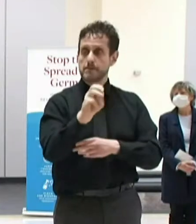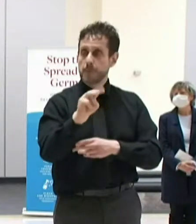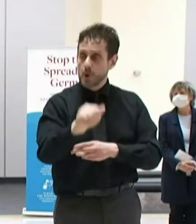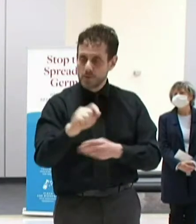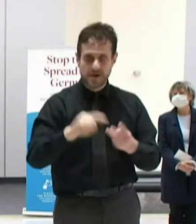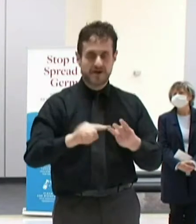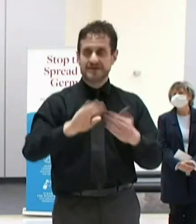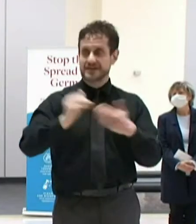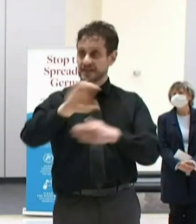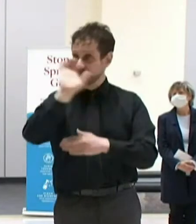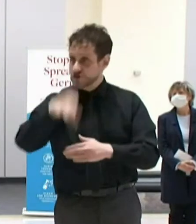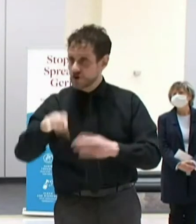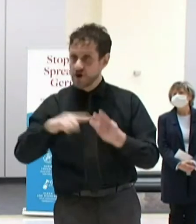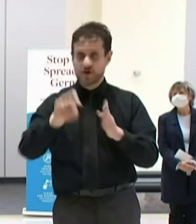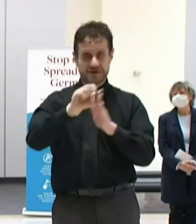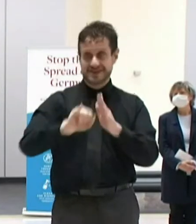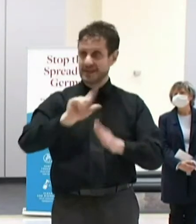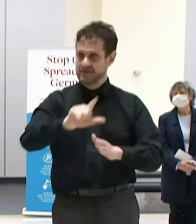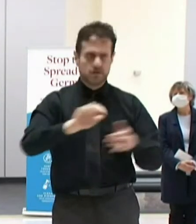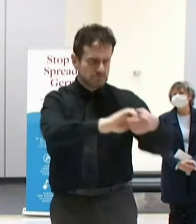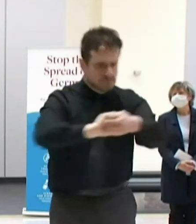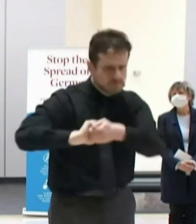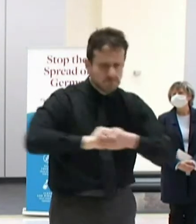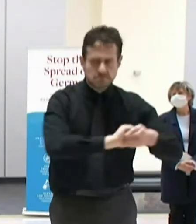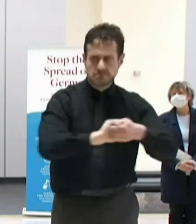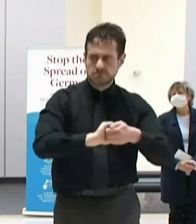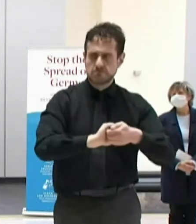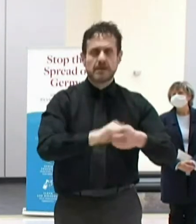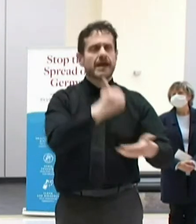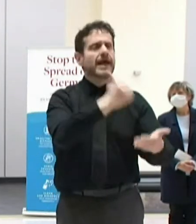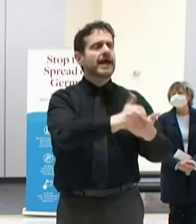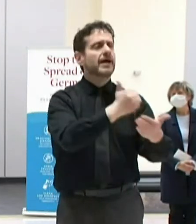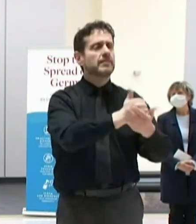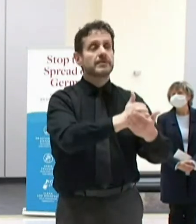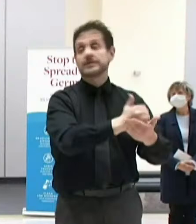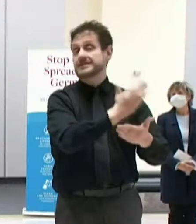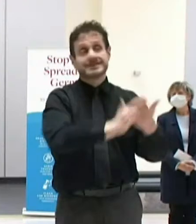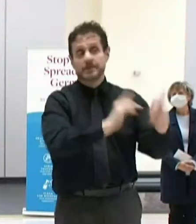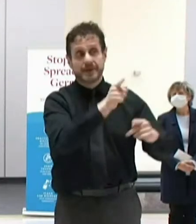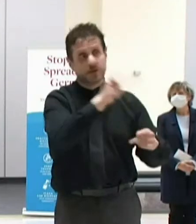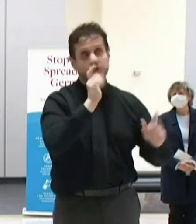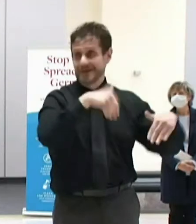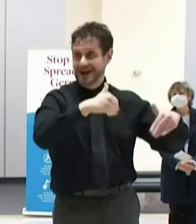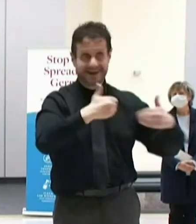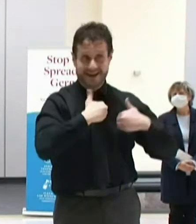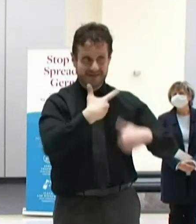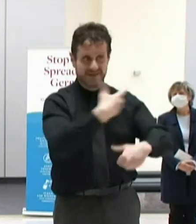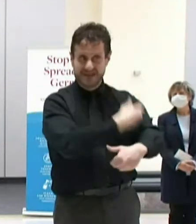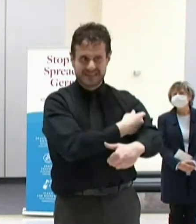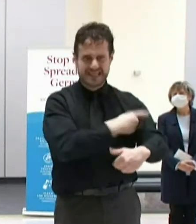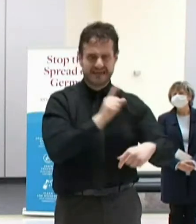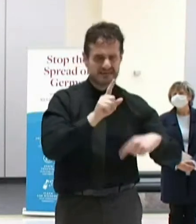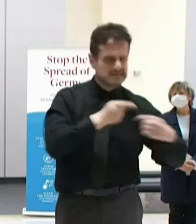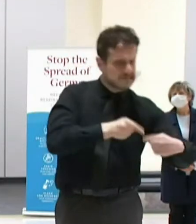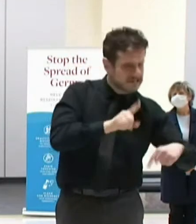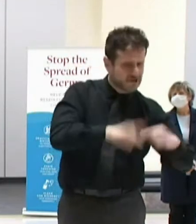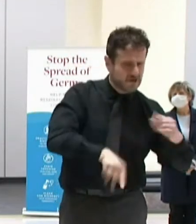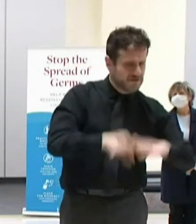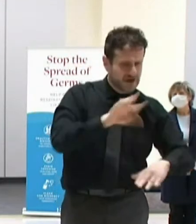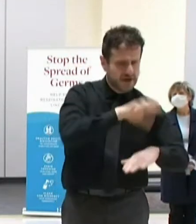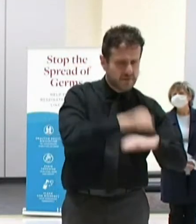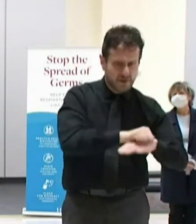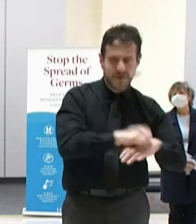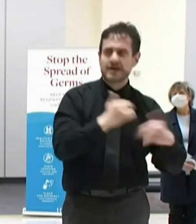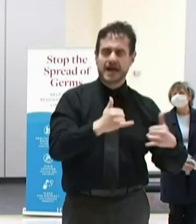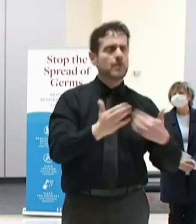working together to make it very convenient for people who may not have otherwise been able to get vaccinated. So we're, I think, in